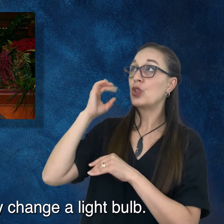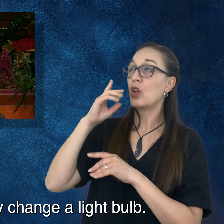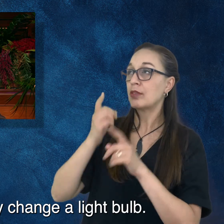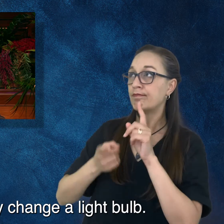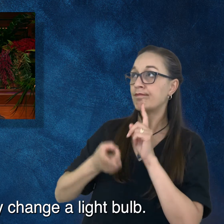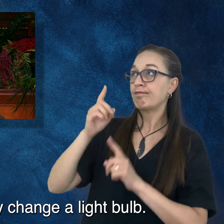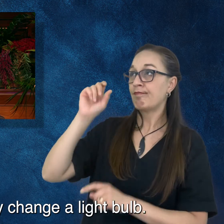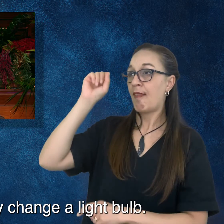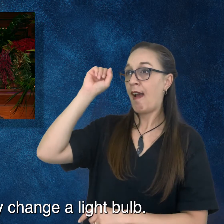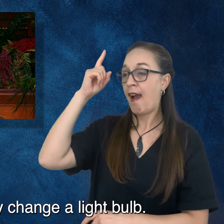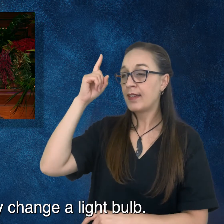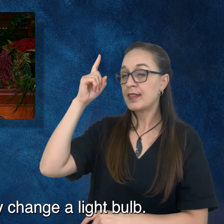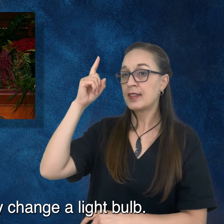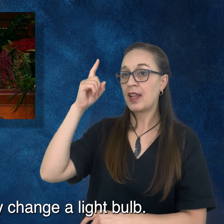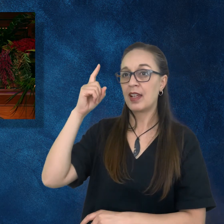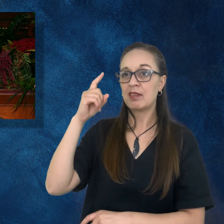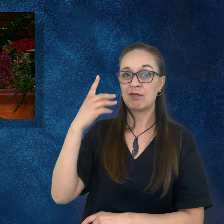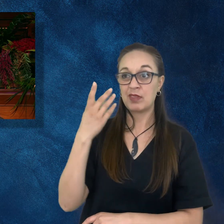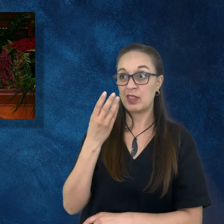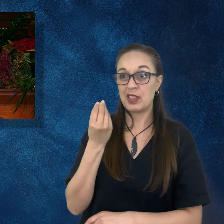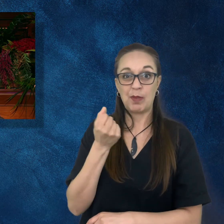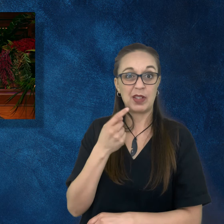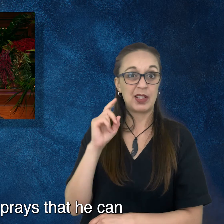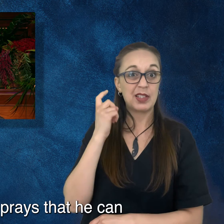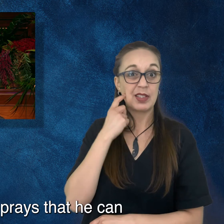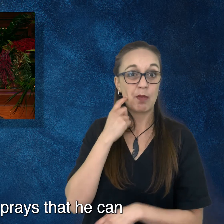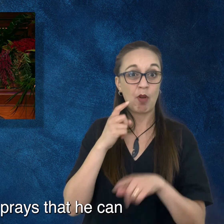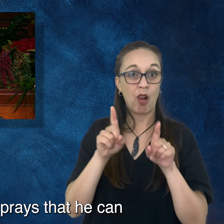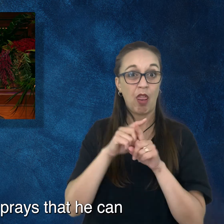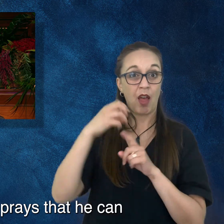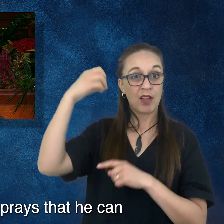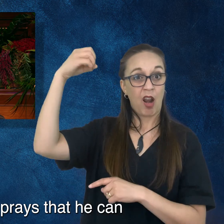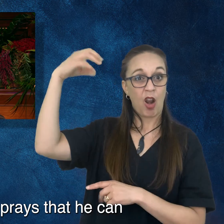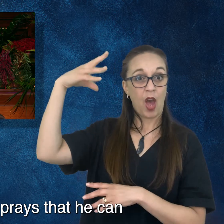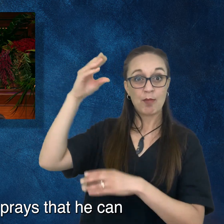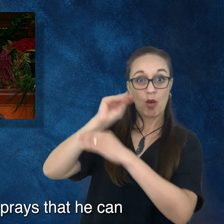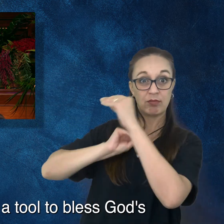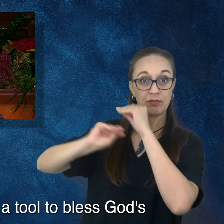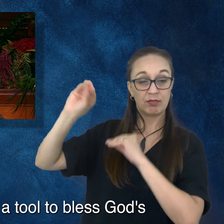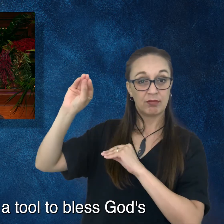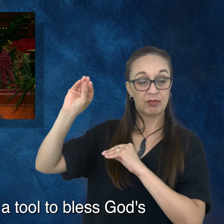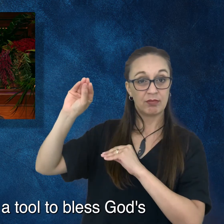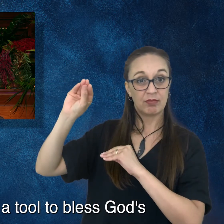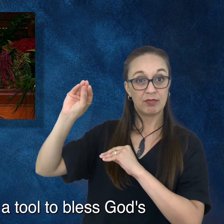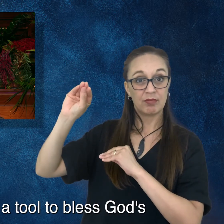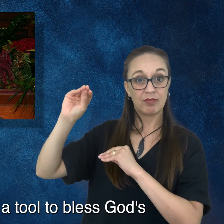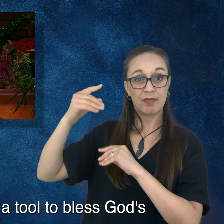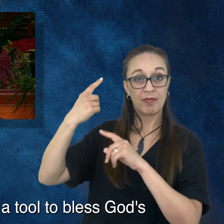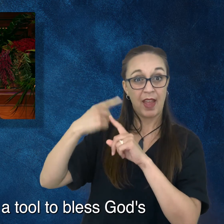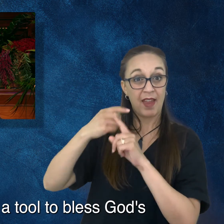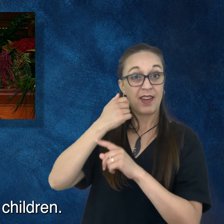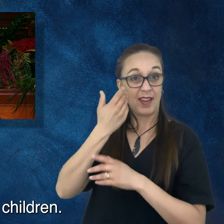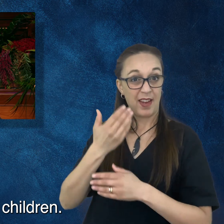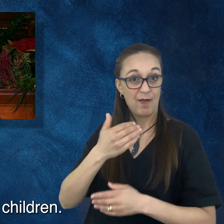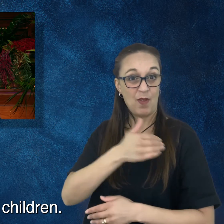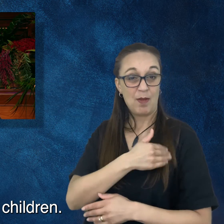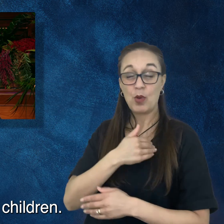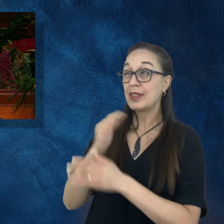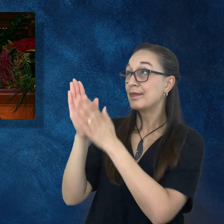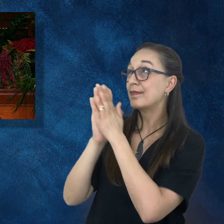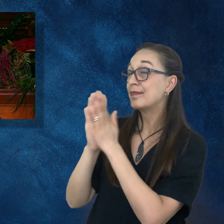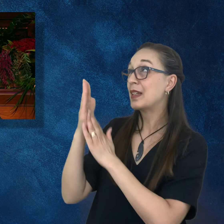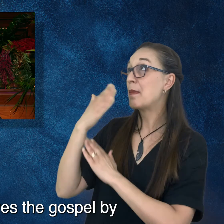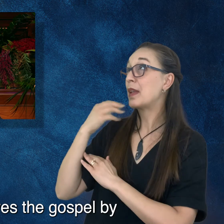to immediately change a light bulb, he also prays that he can be used as a tool to bless God's children.